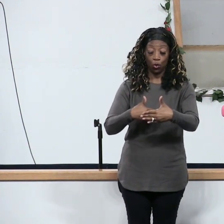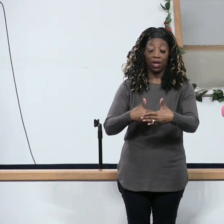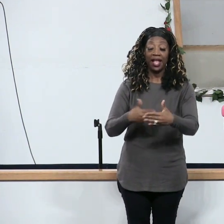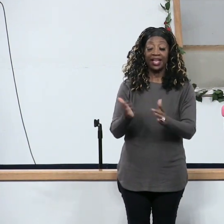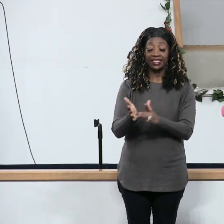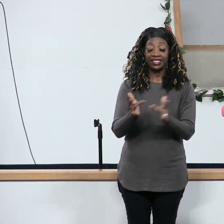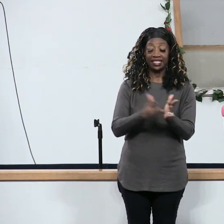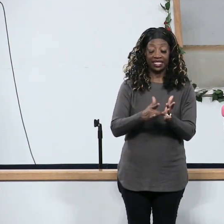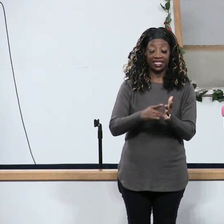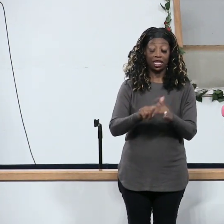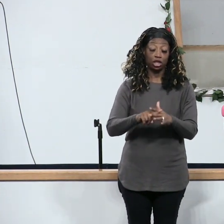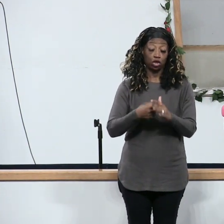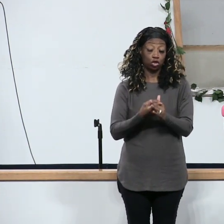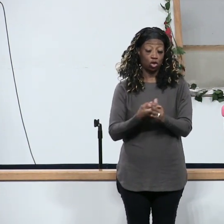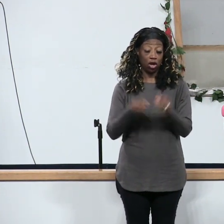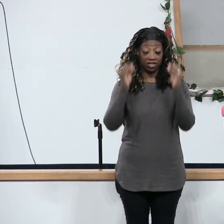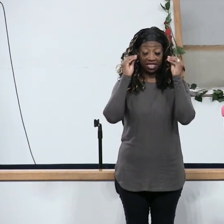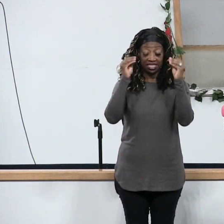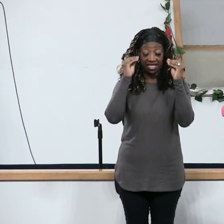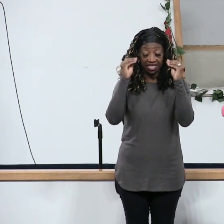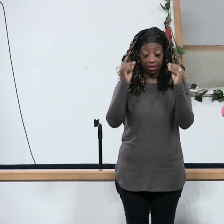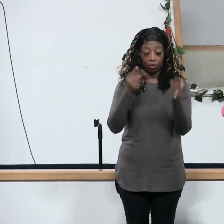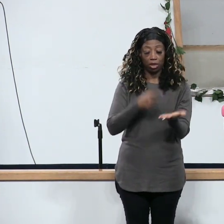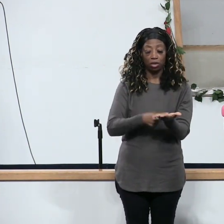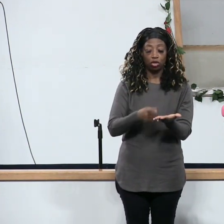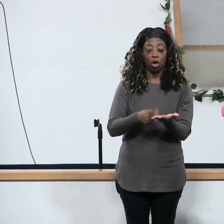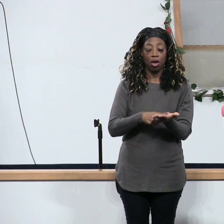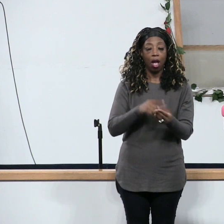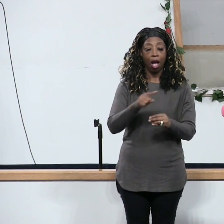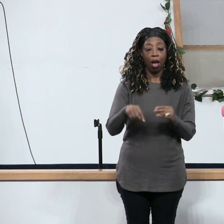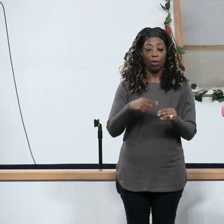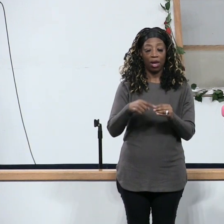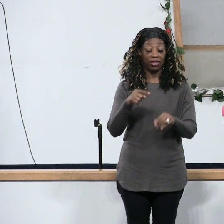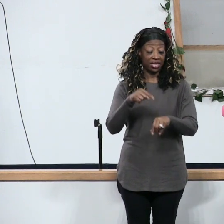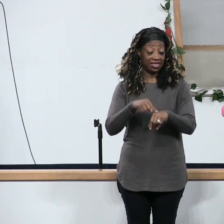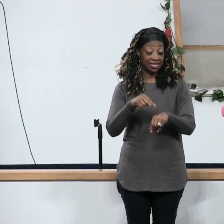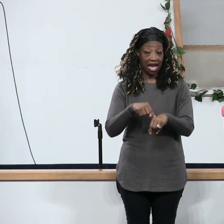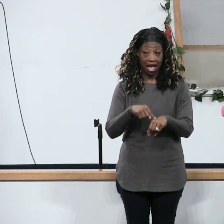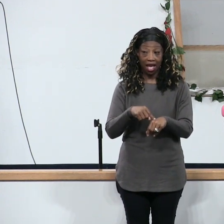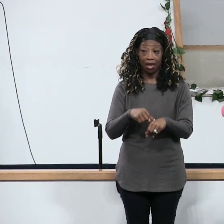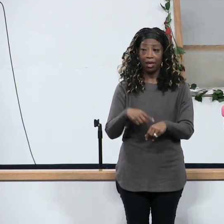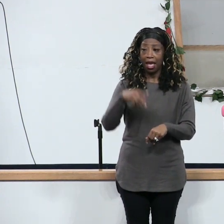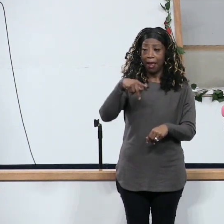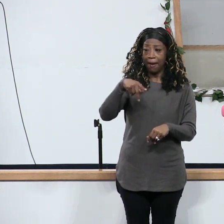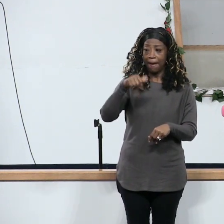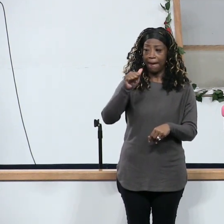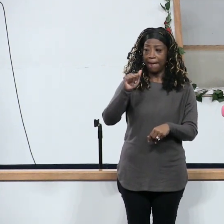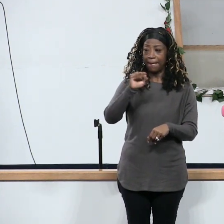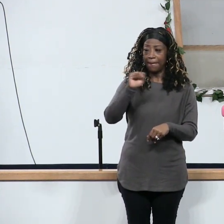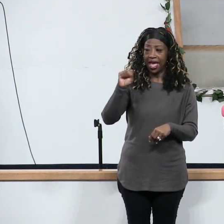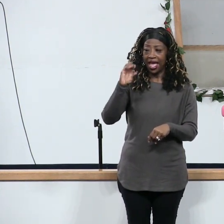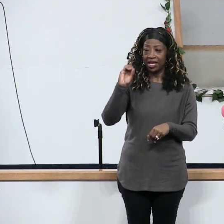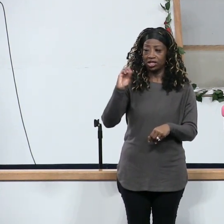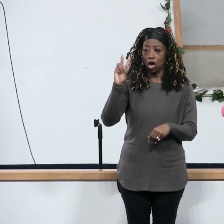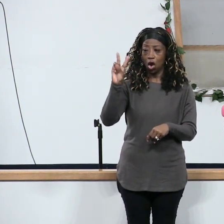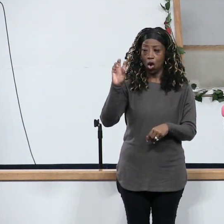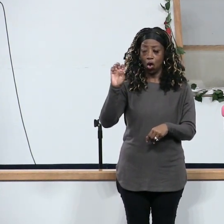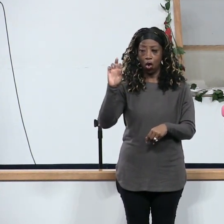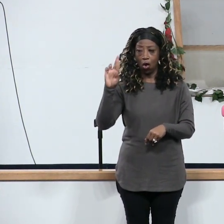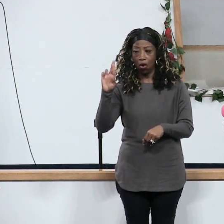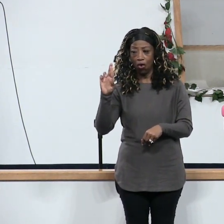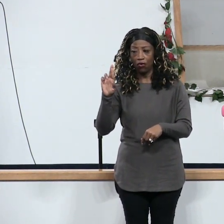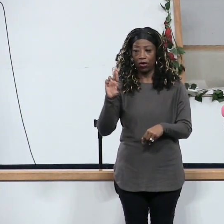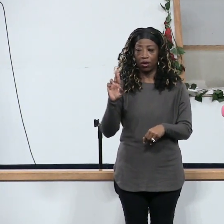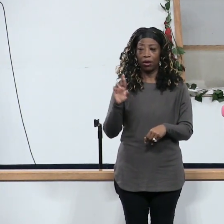He begins to talk to them about this moment. And this Passover will be different than other Passovers that